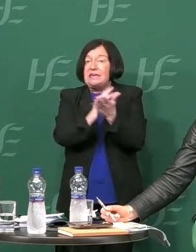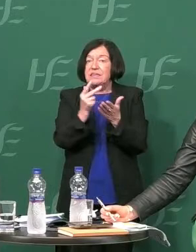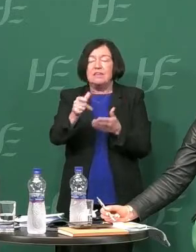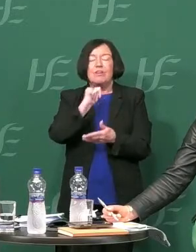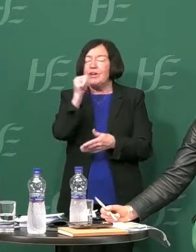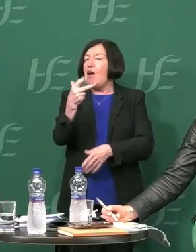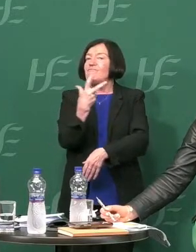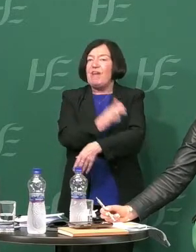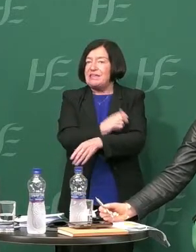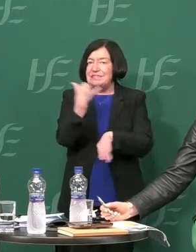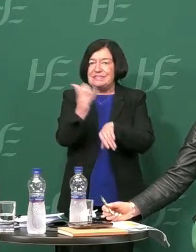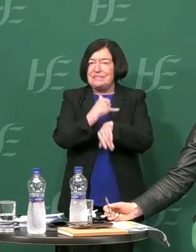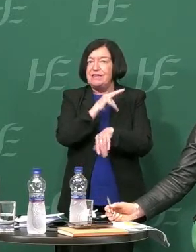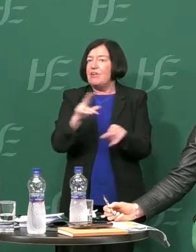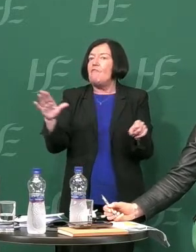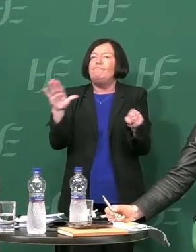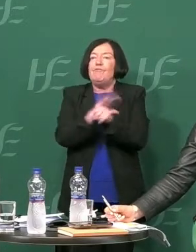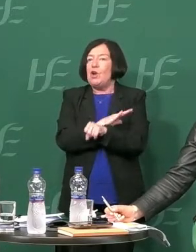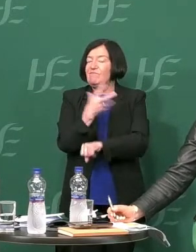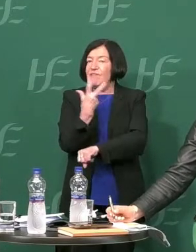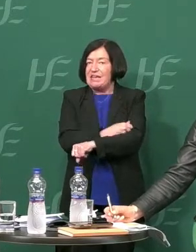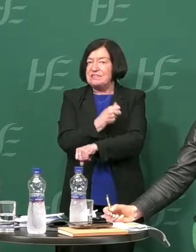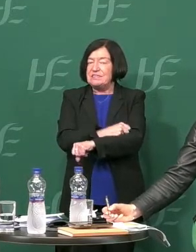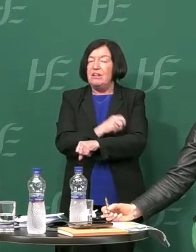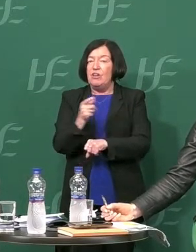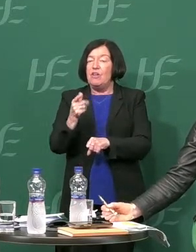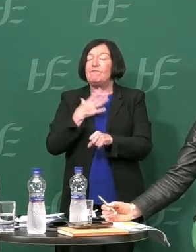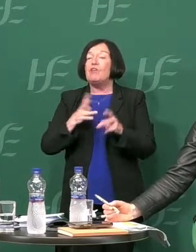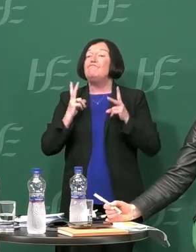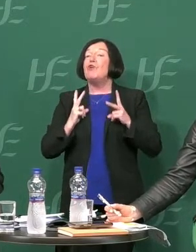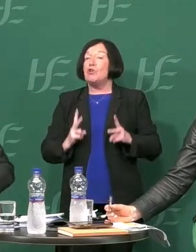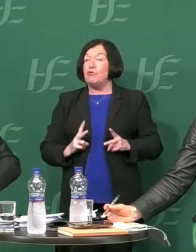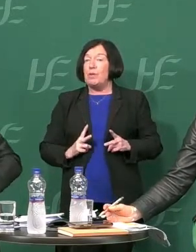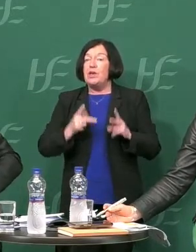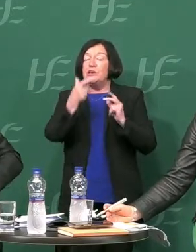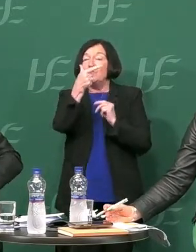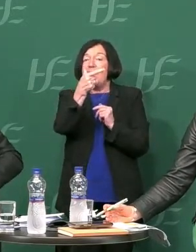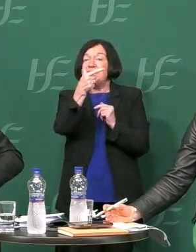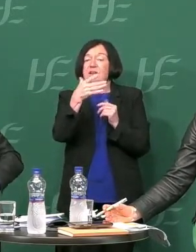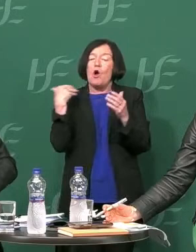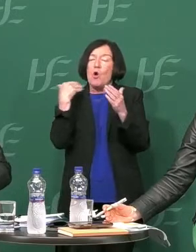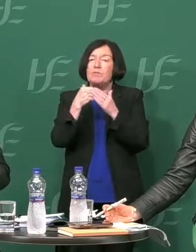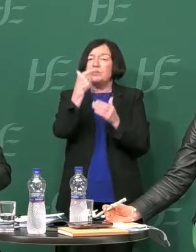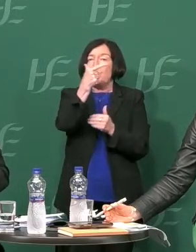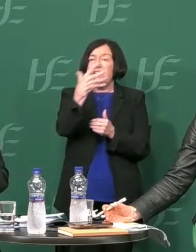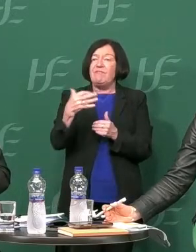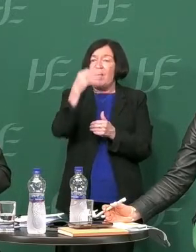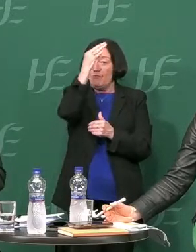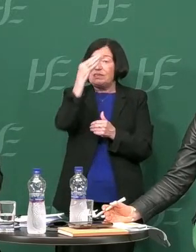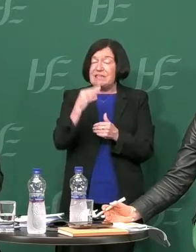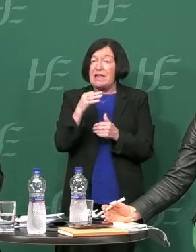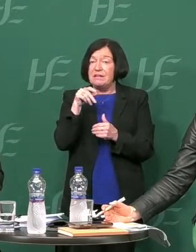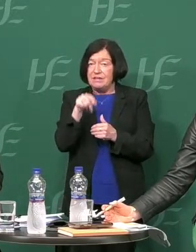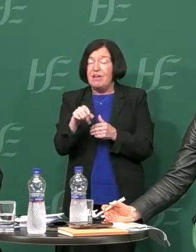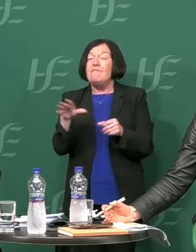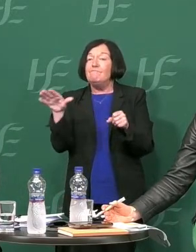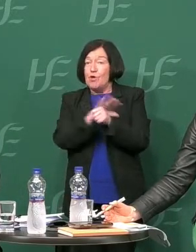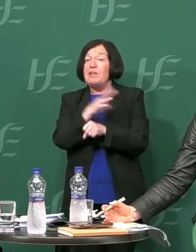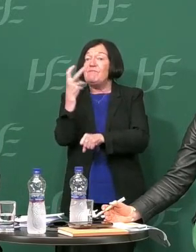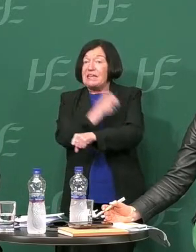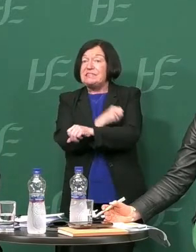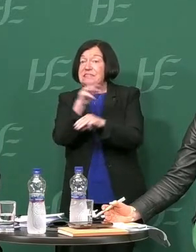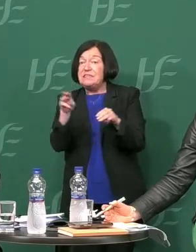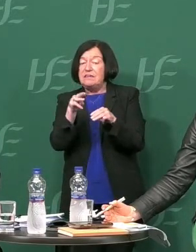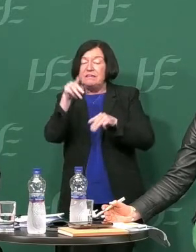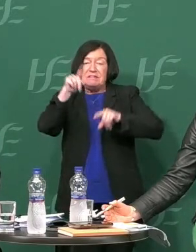wouldn't be vaccinated yet, certainly not fully vaccinated unless very vulnerable. 25 up to 25% of our cases can be in fully vaccinated people. It